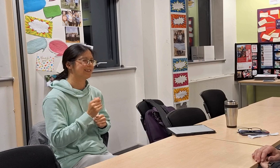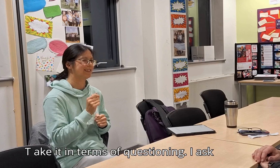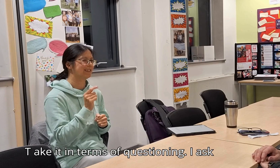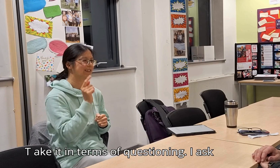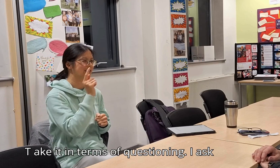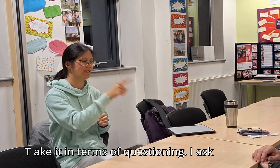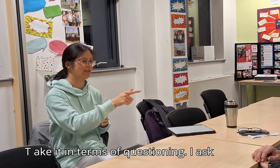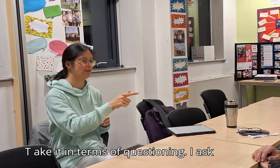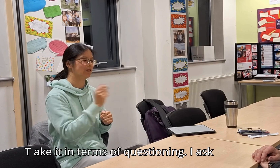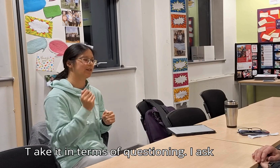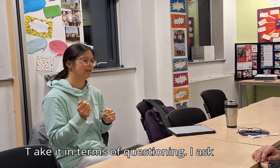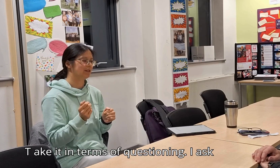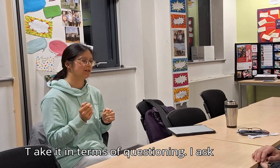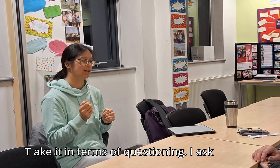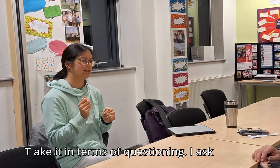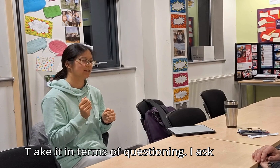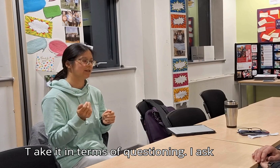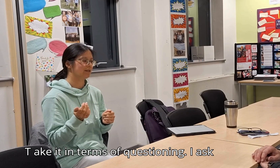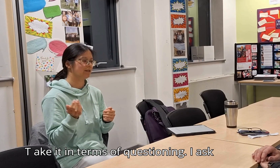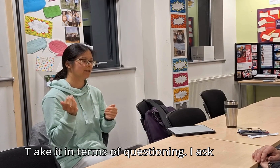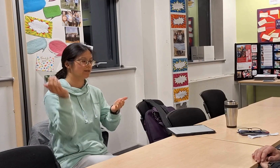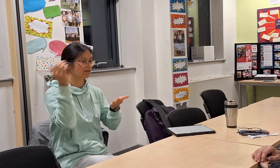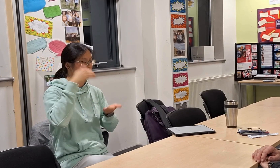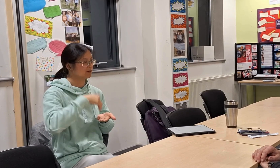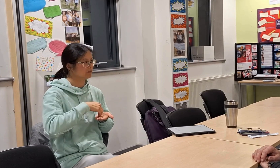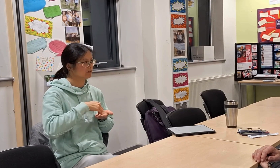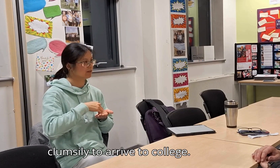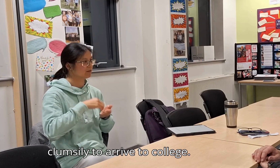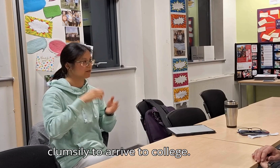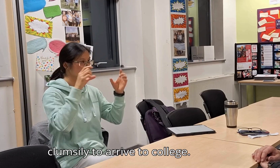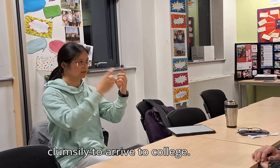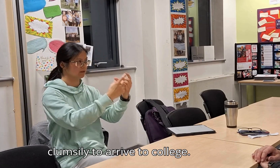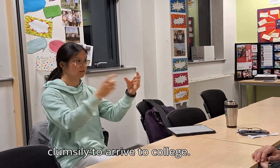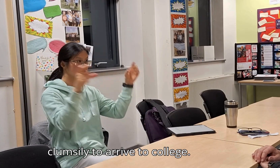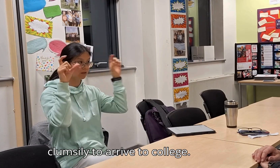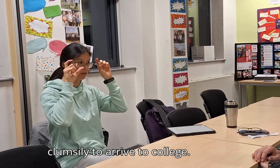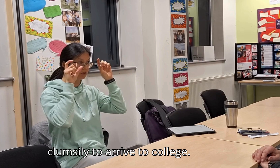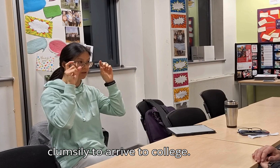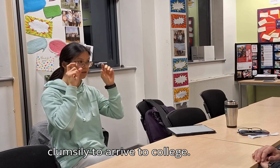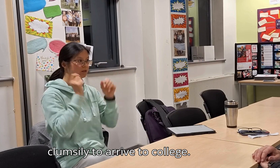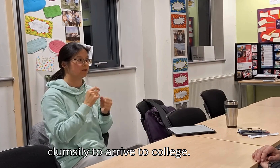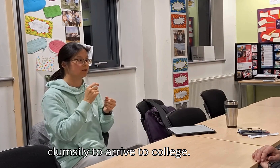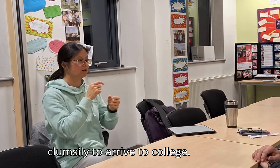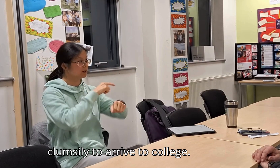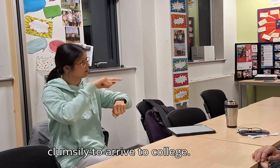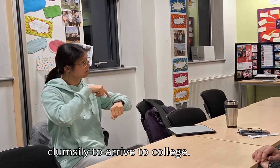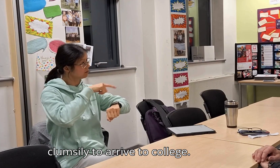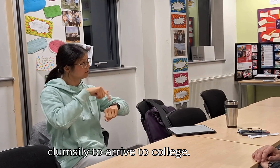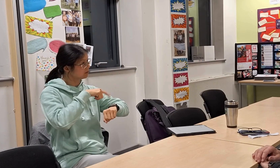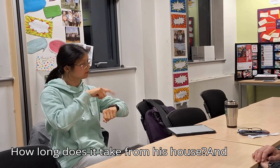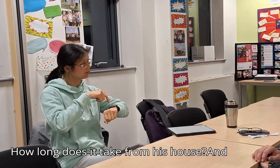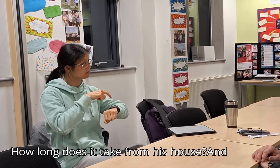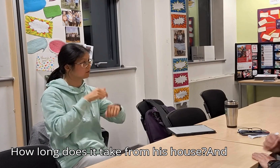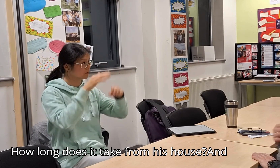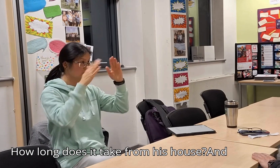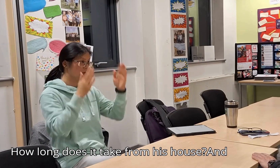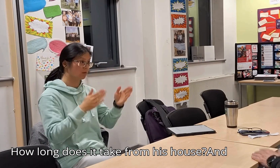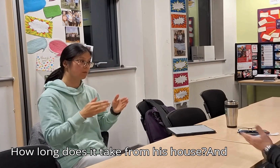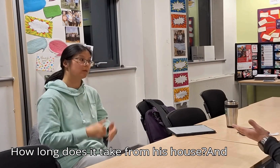to take it in turns in questioning. I ask clumsily, to arrive to college, how long does it take from his